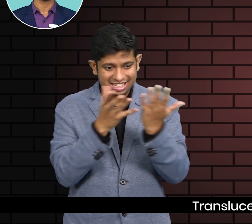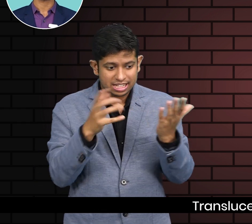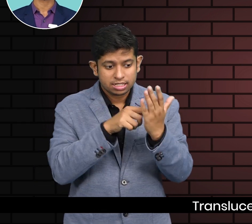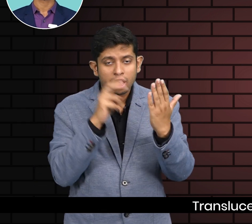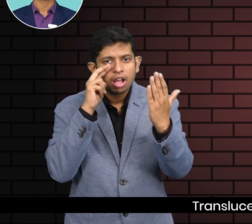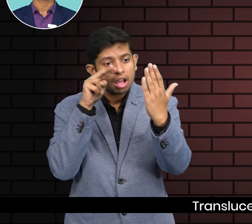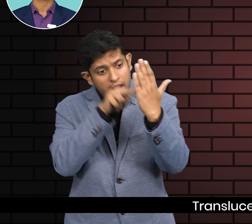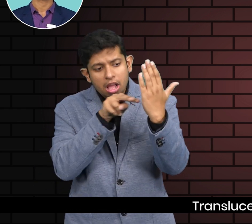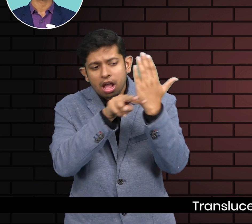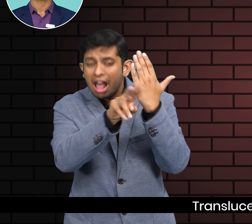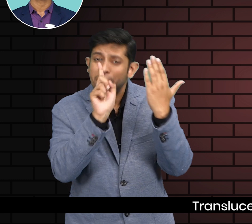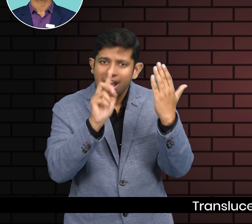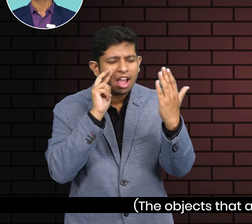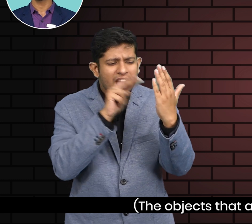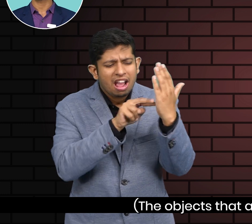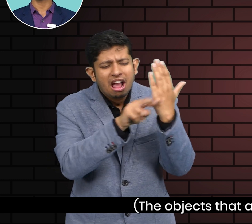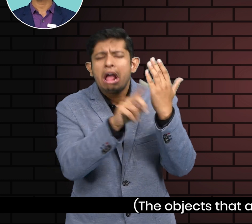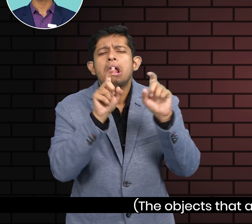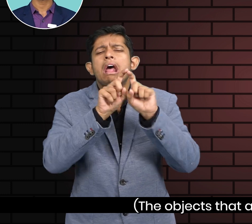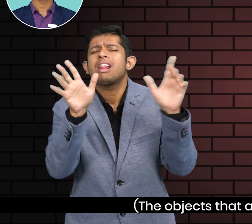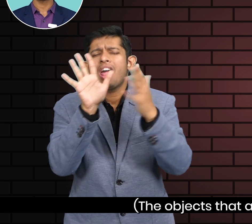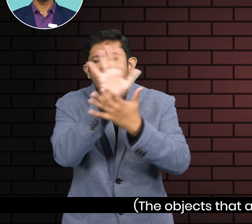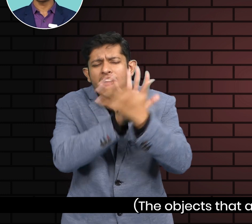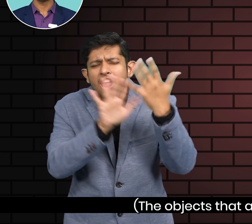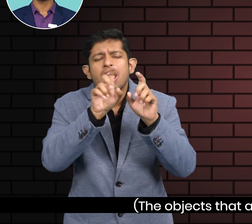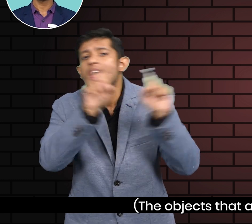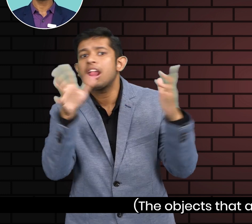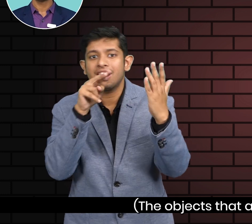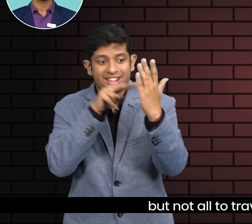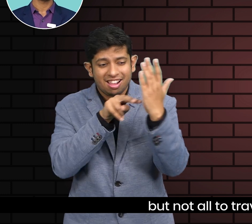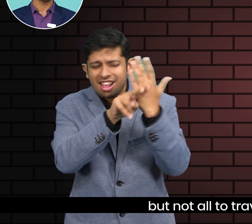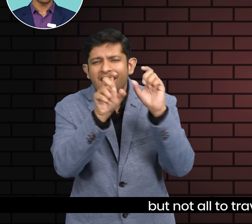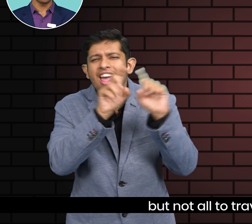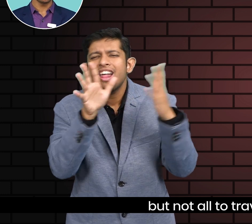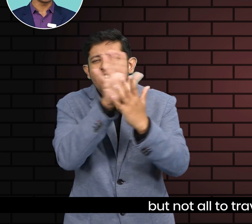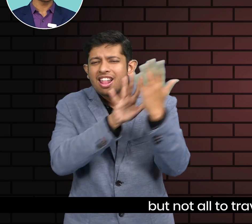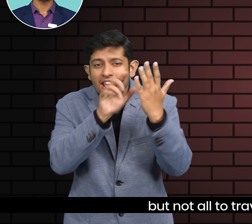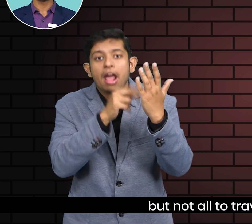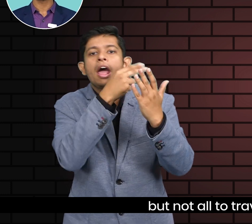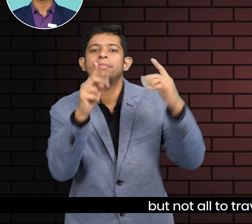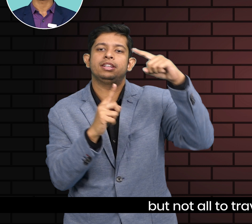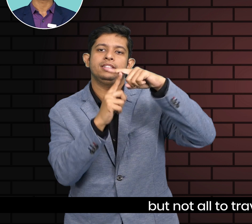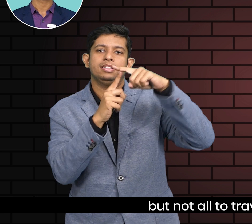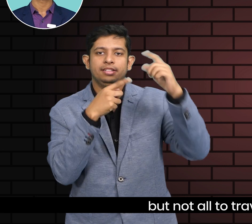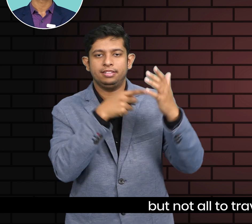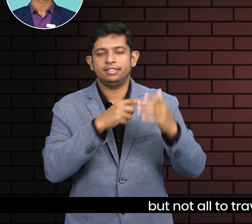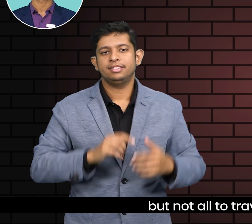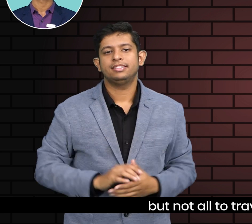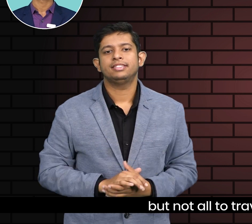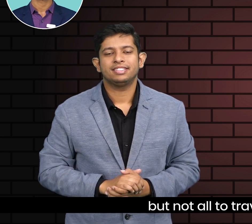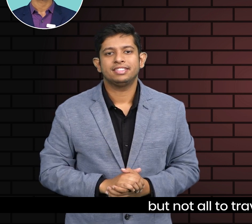Translucent objects. The objects that allow some light rays but not all to travel through them.